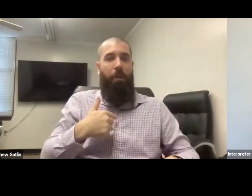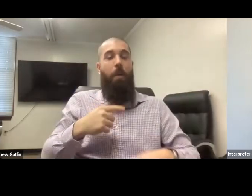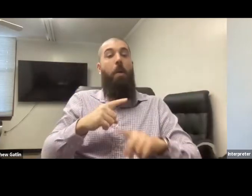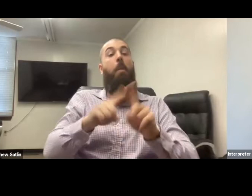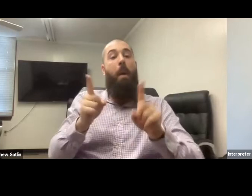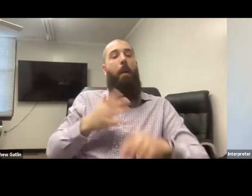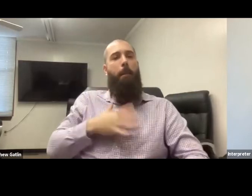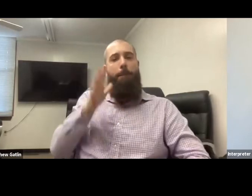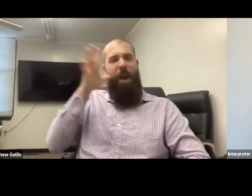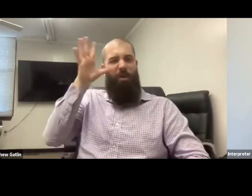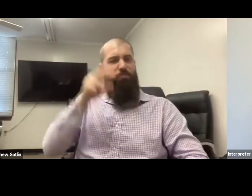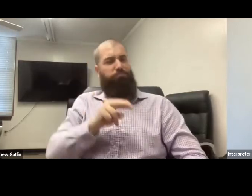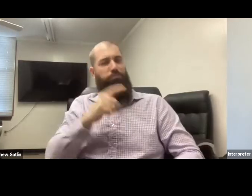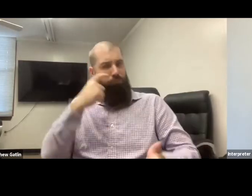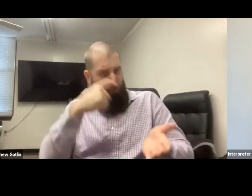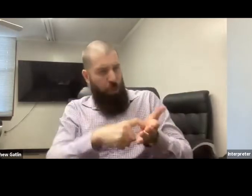missing all those